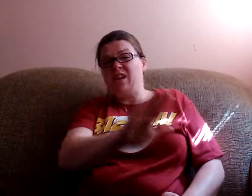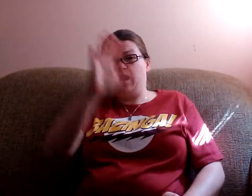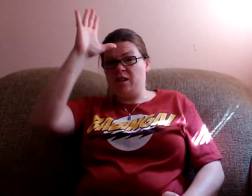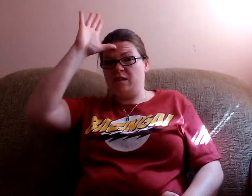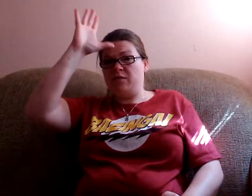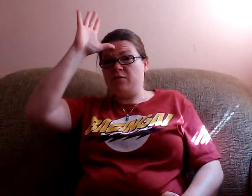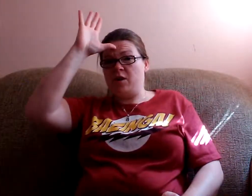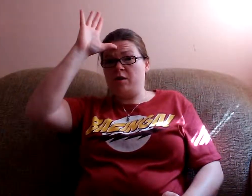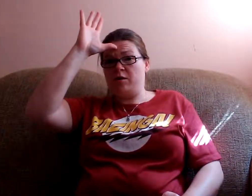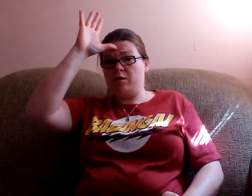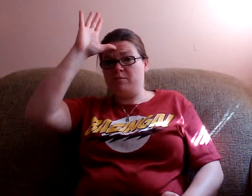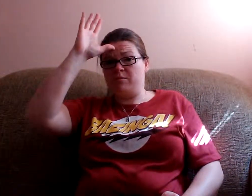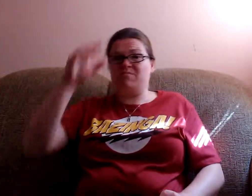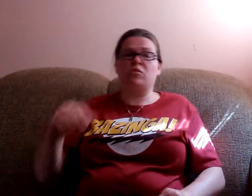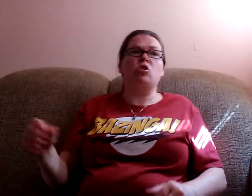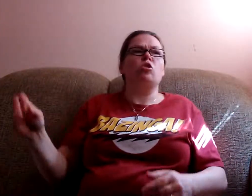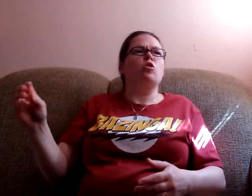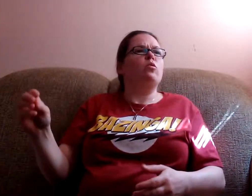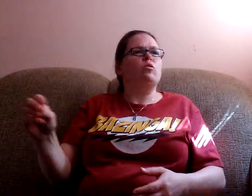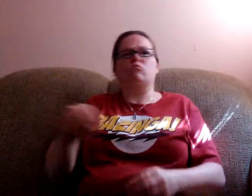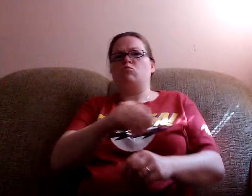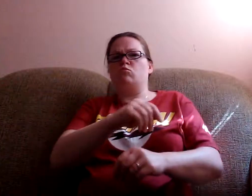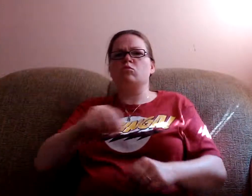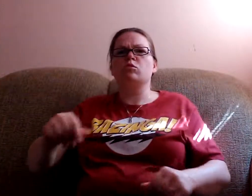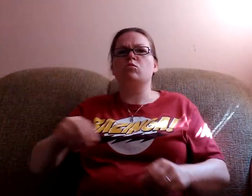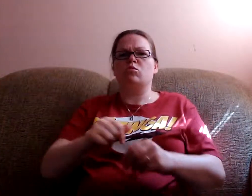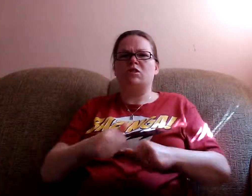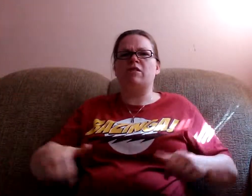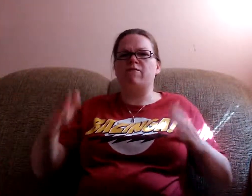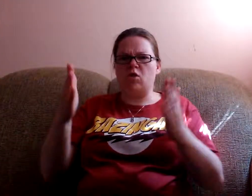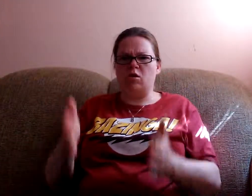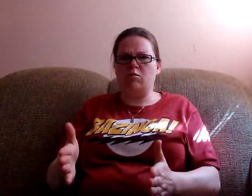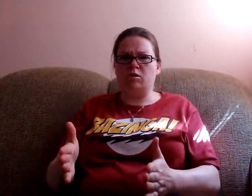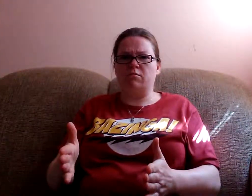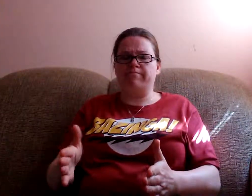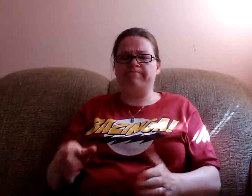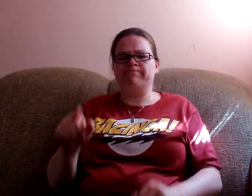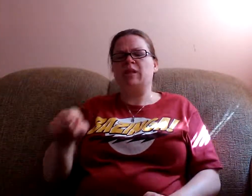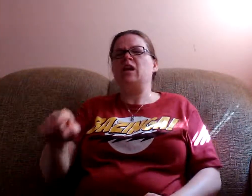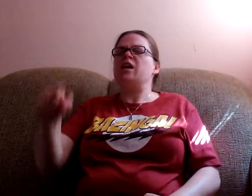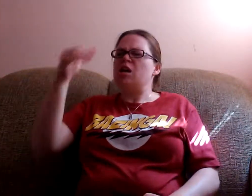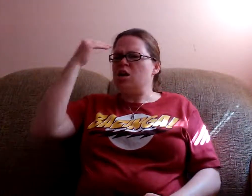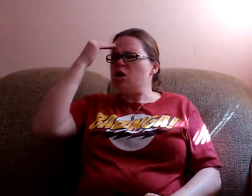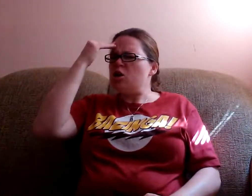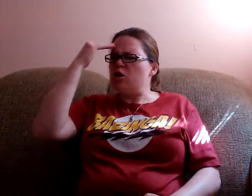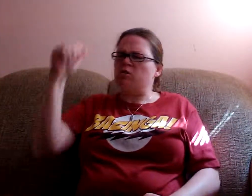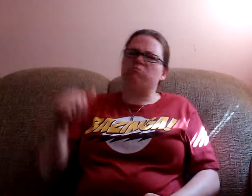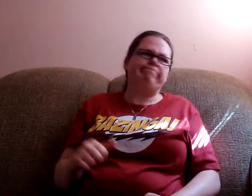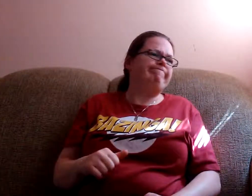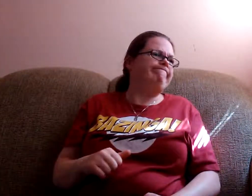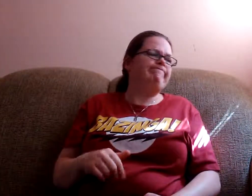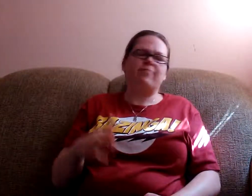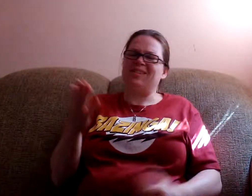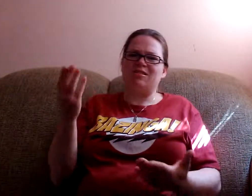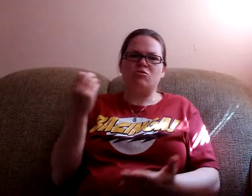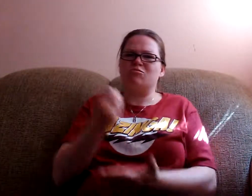you farmed someone else's land, you were not going to make a very good living. John had bigger ambitions. Lucky for